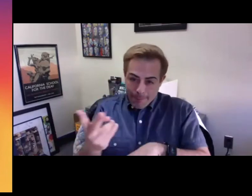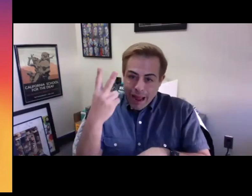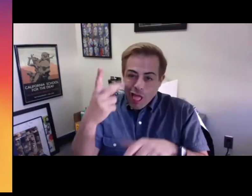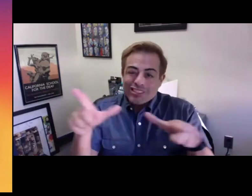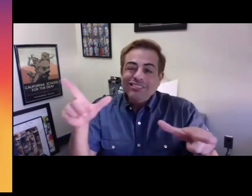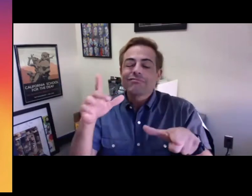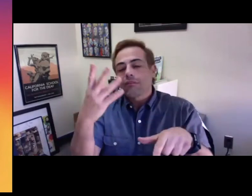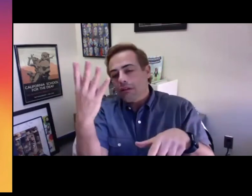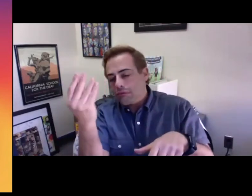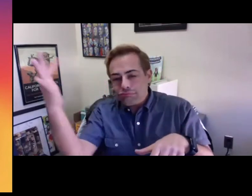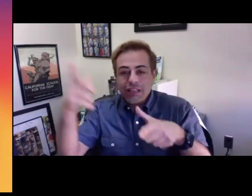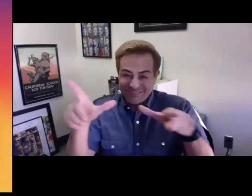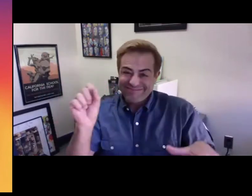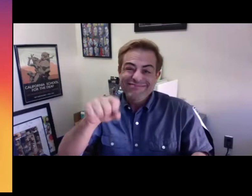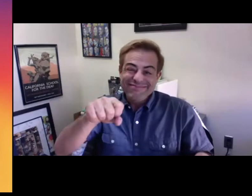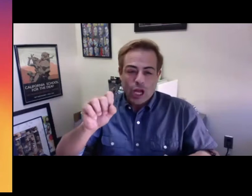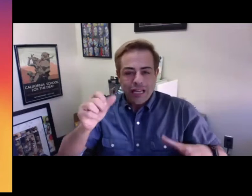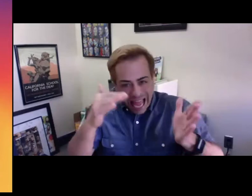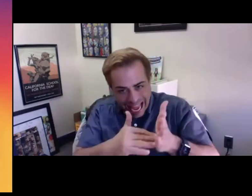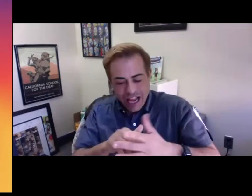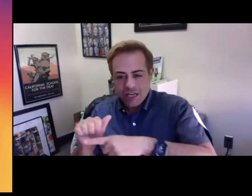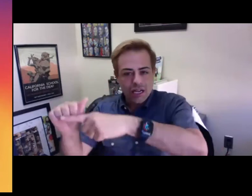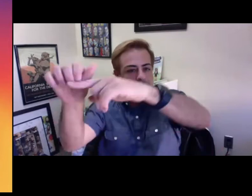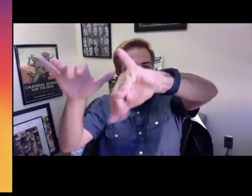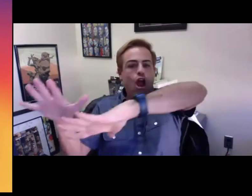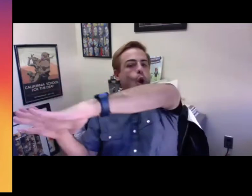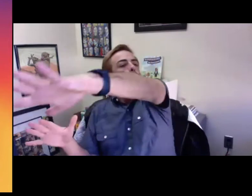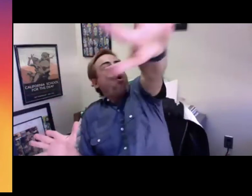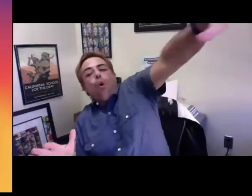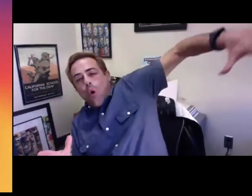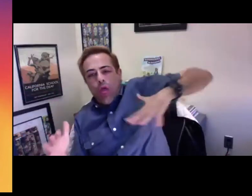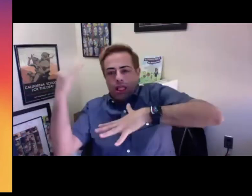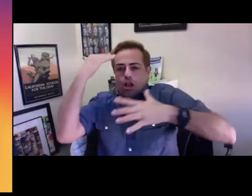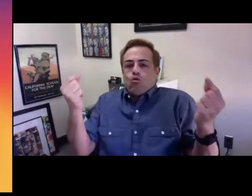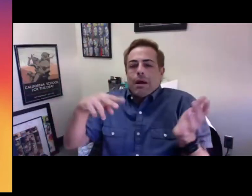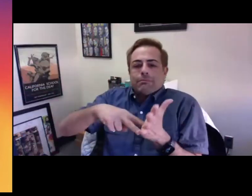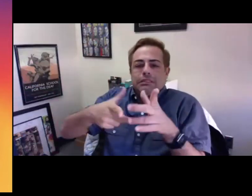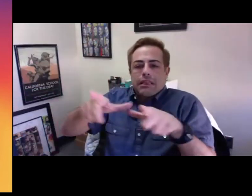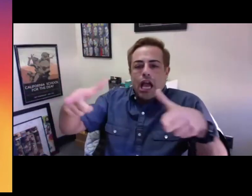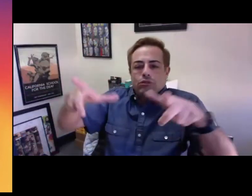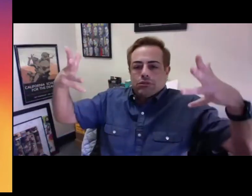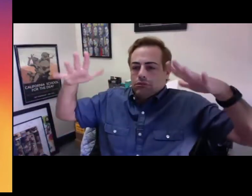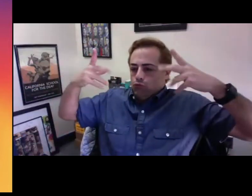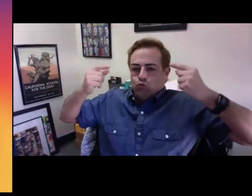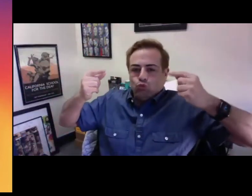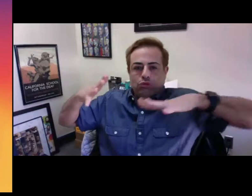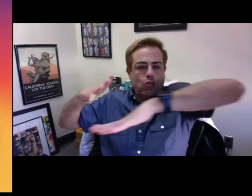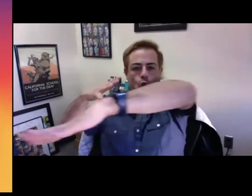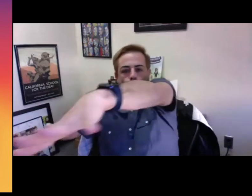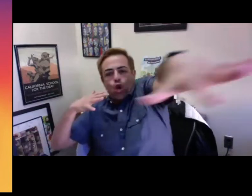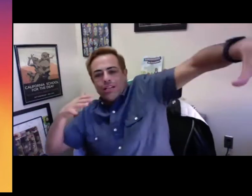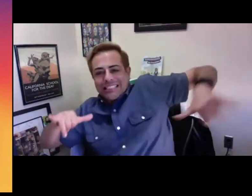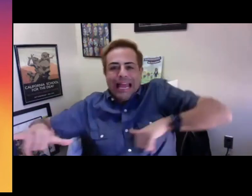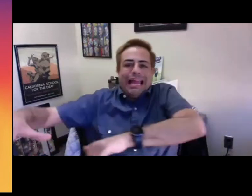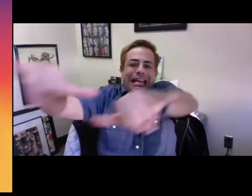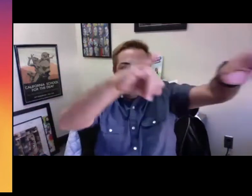with and are trained on multi-language, so that everybody knows